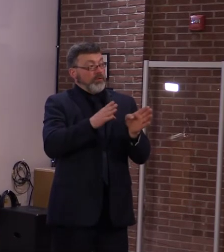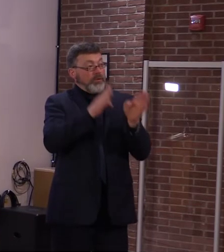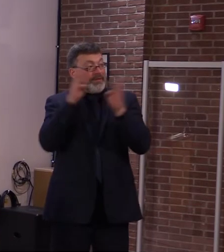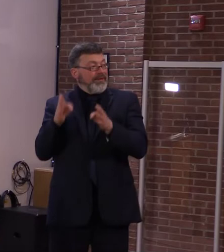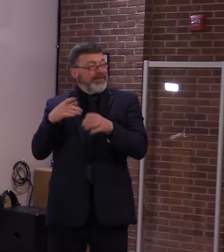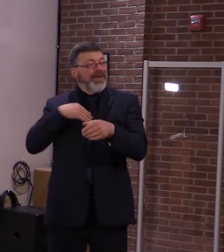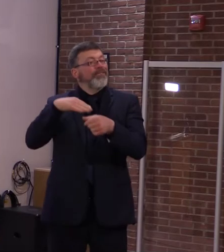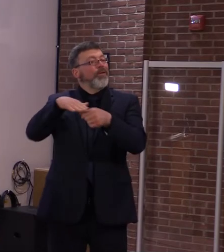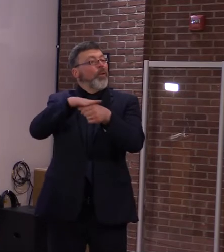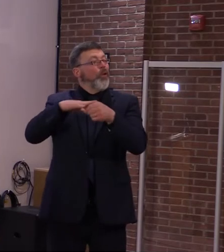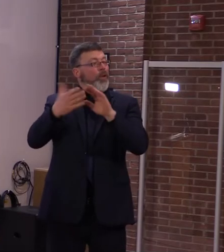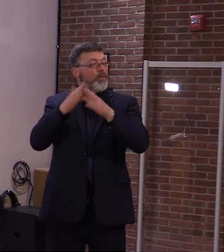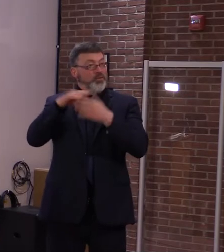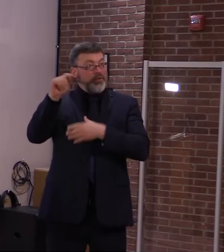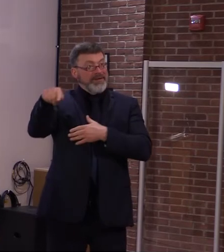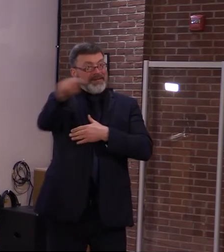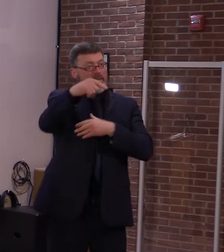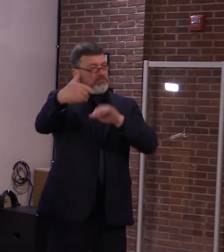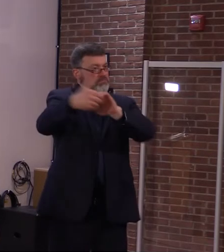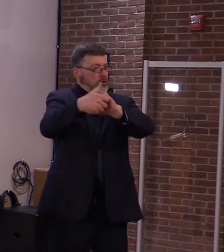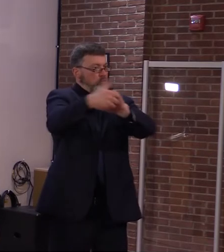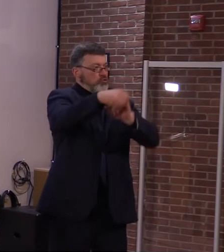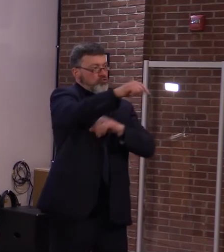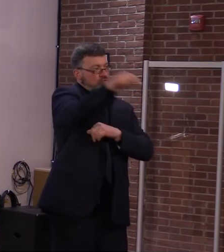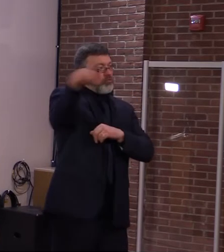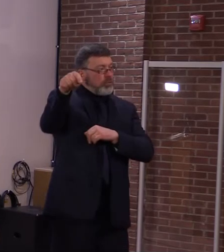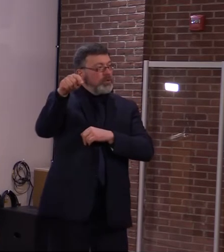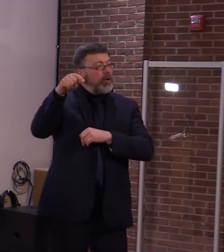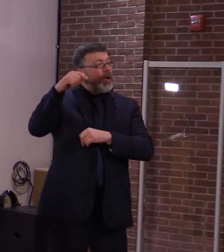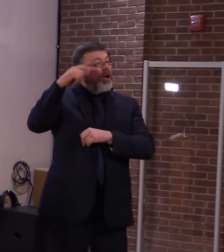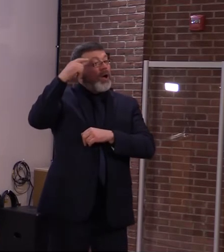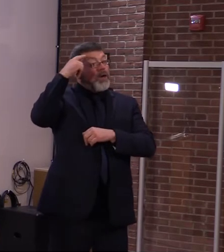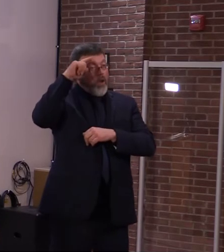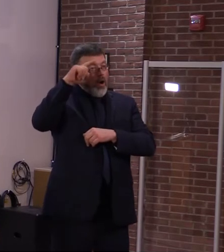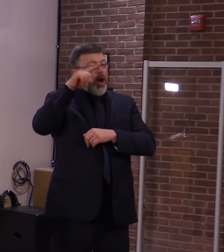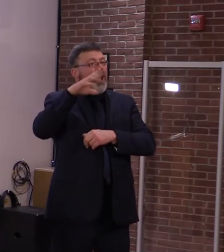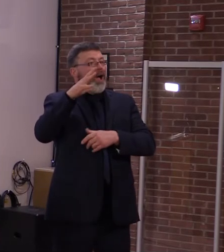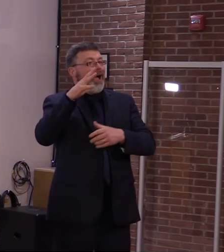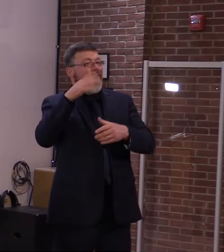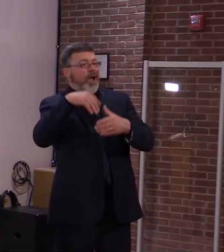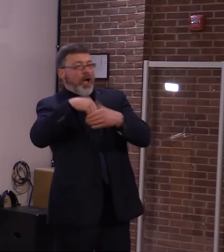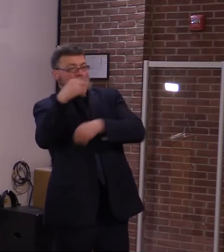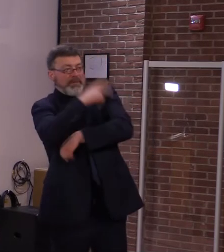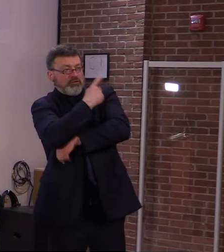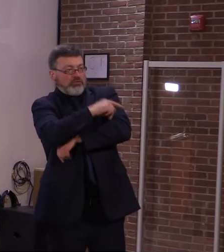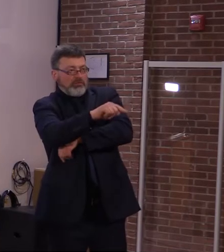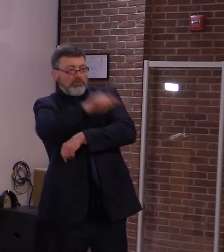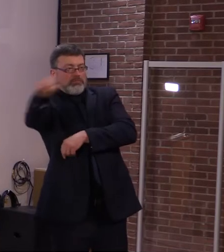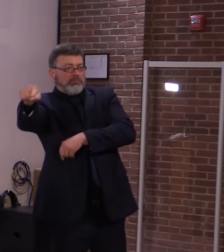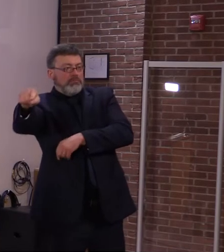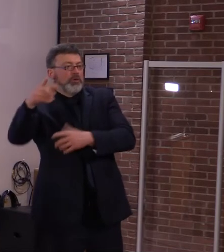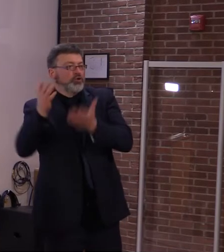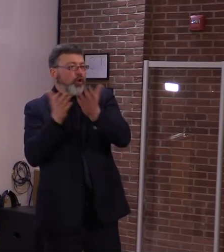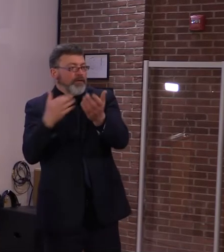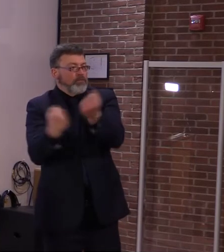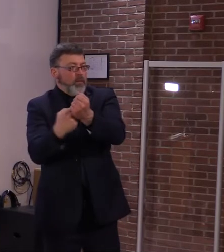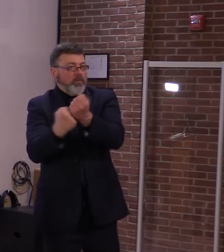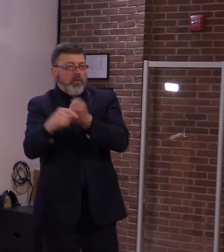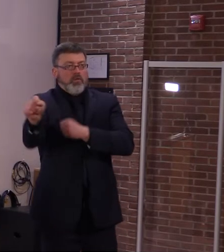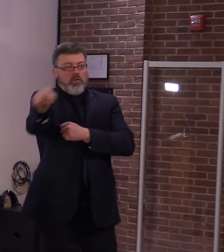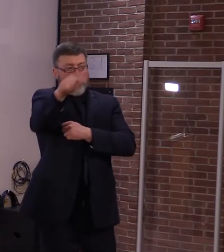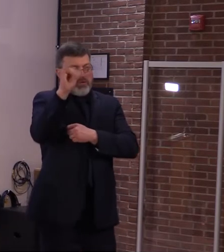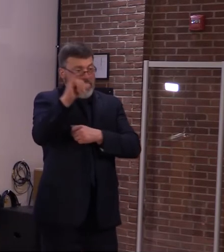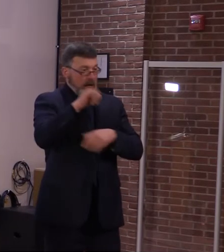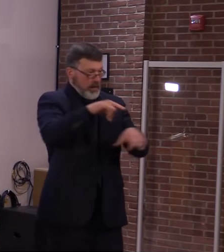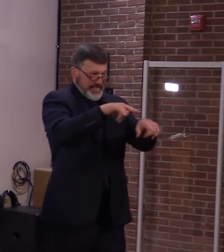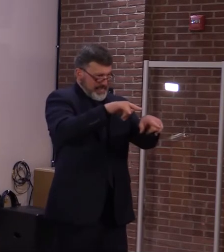services to really bolster the community-based options that are available. Again, we take this very seriously, and we will continue to